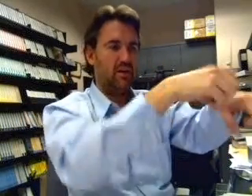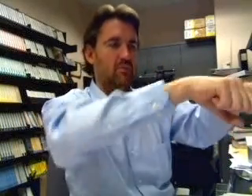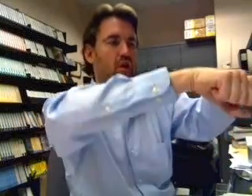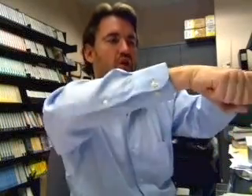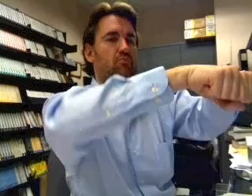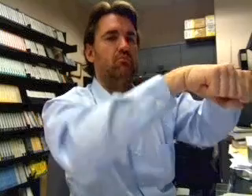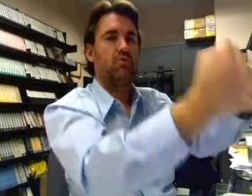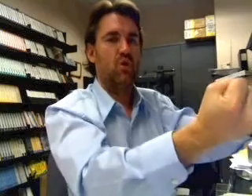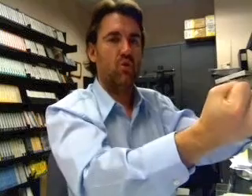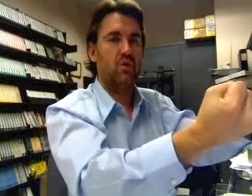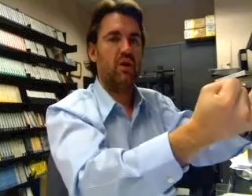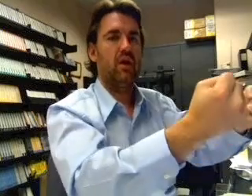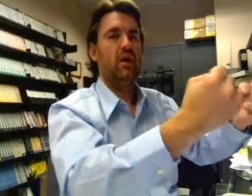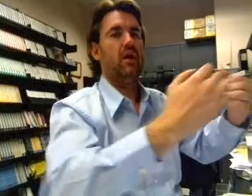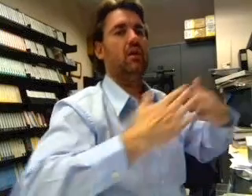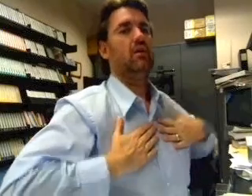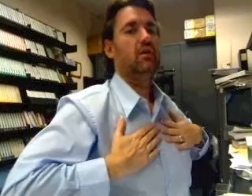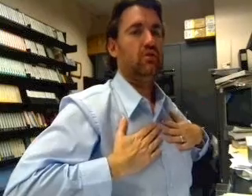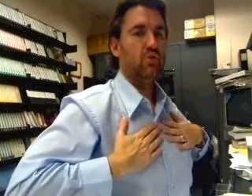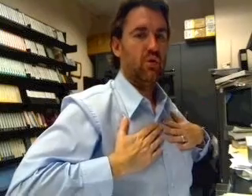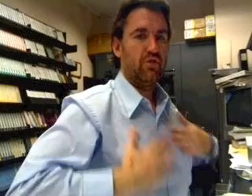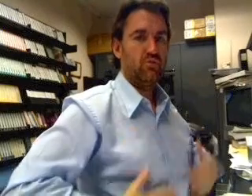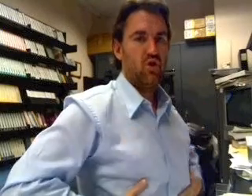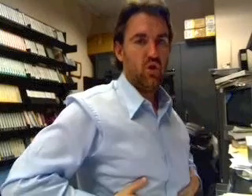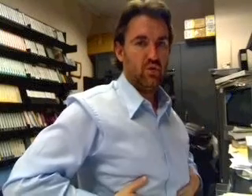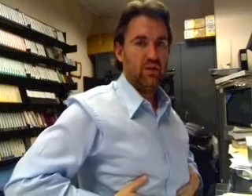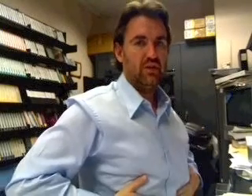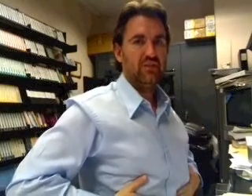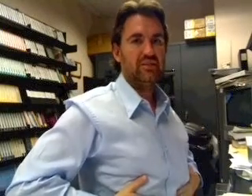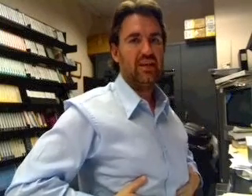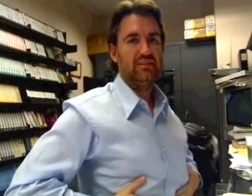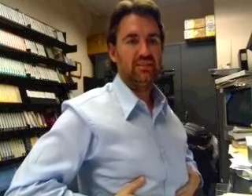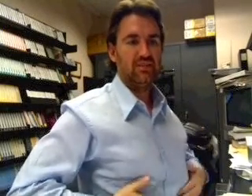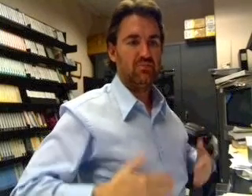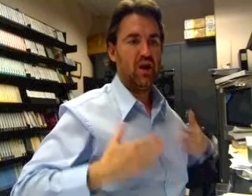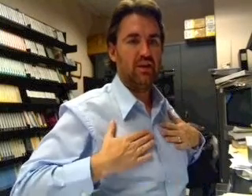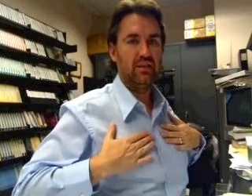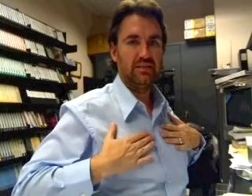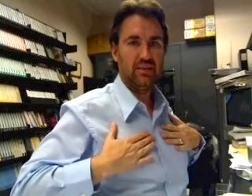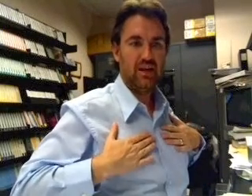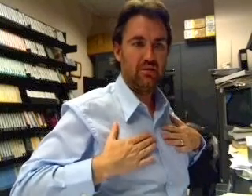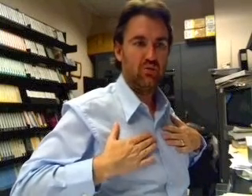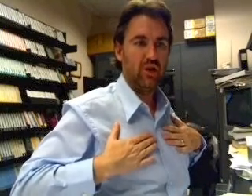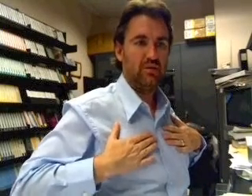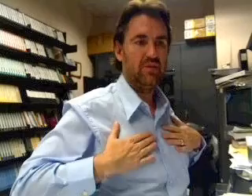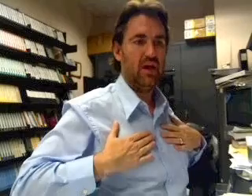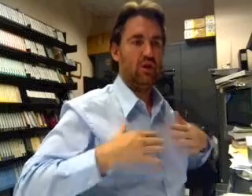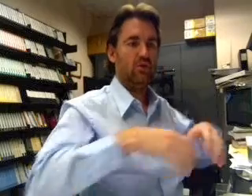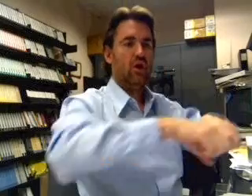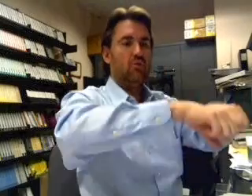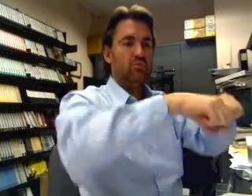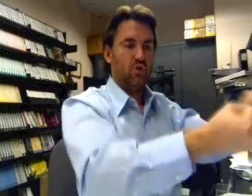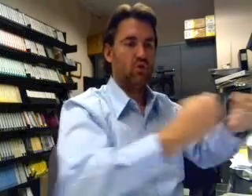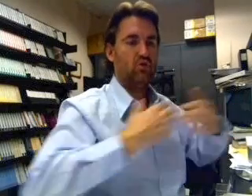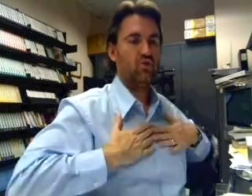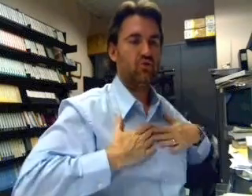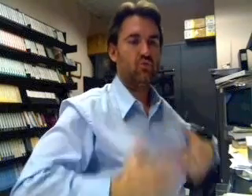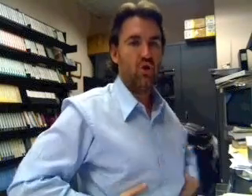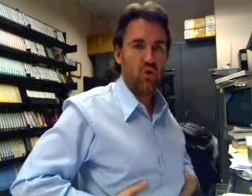up. Broke your throne, and in this case it's the body because they kind of break him down. Broke your